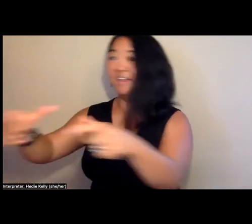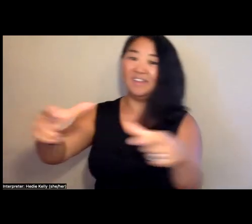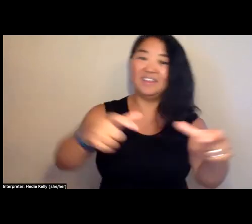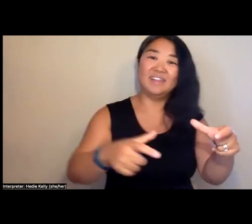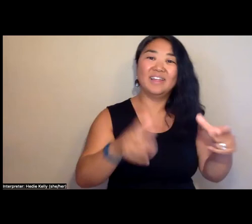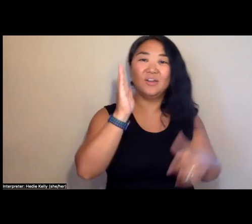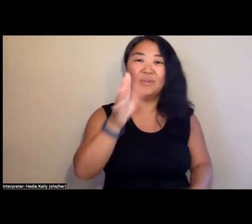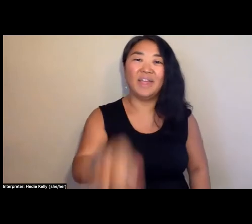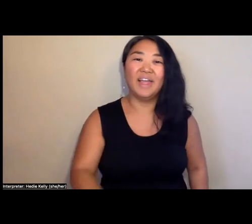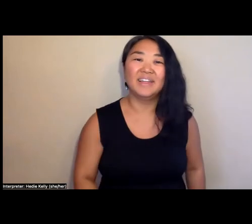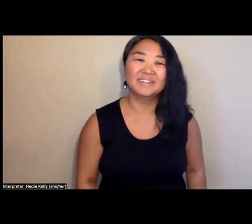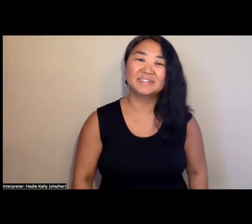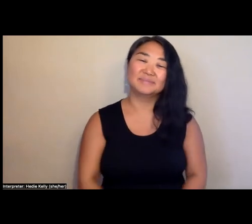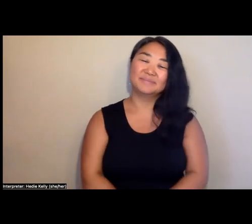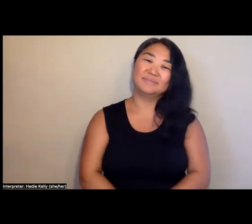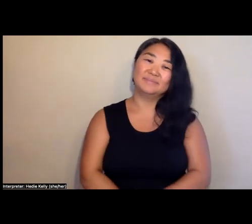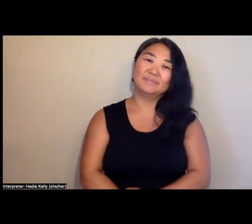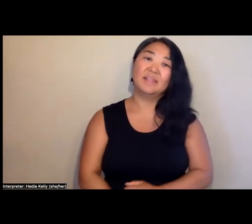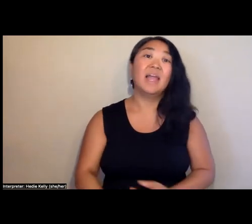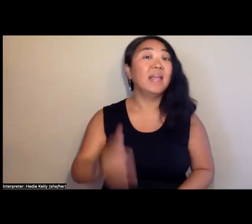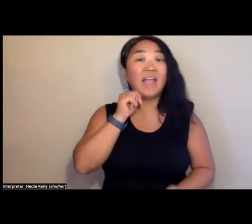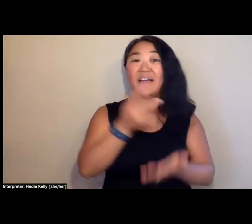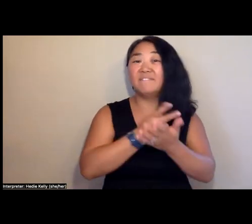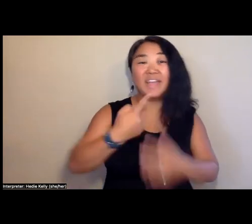it. And that has not failed us yet.